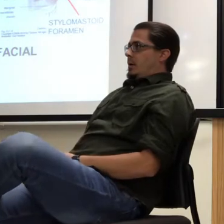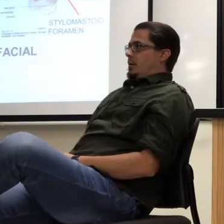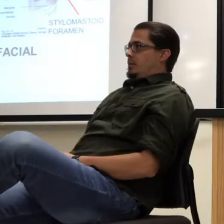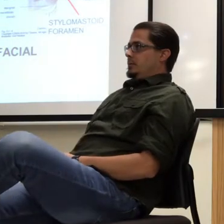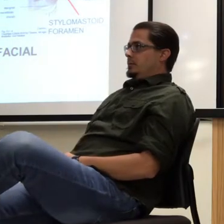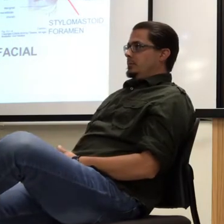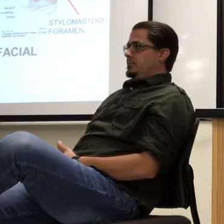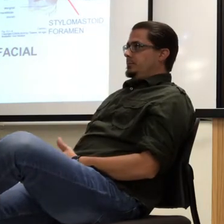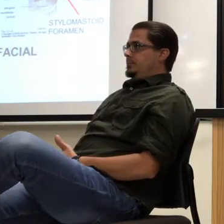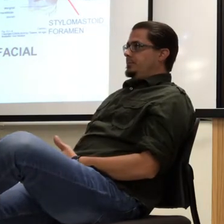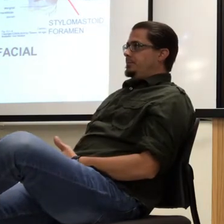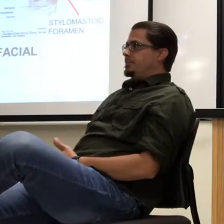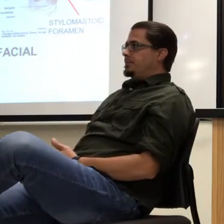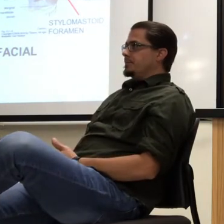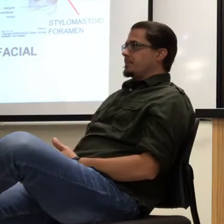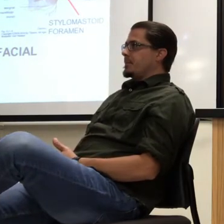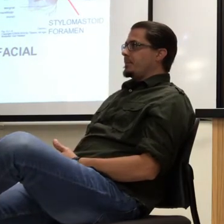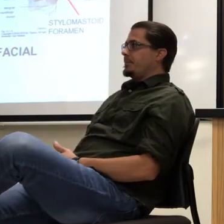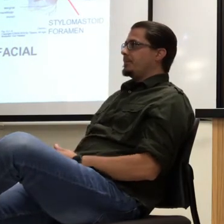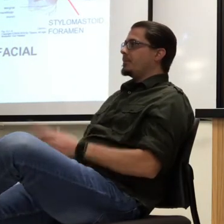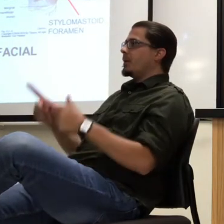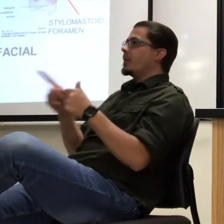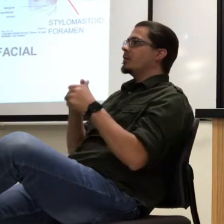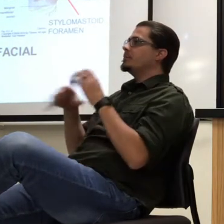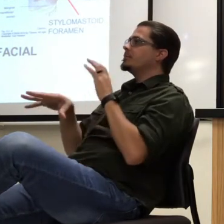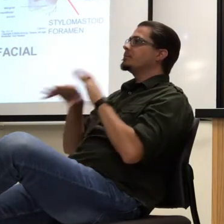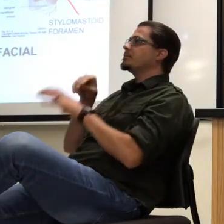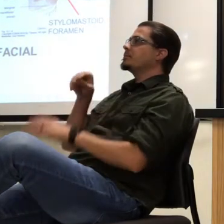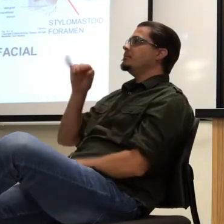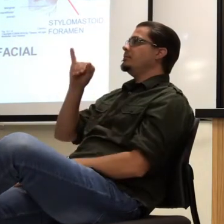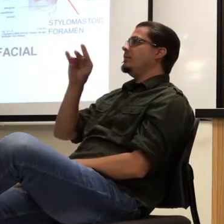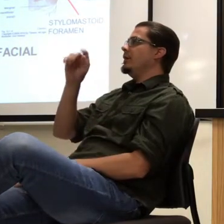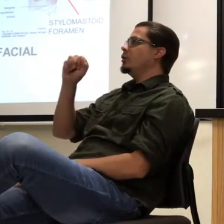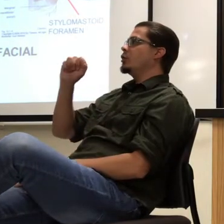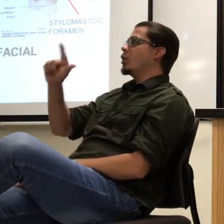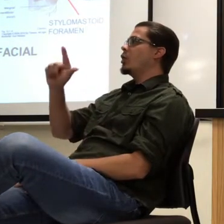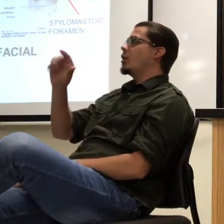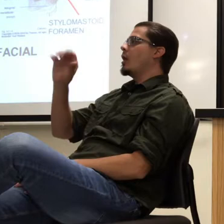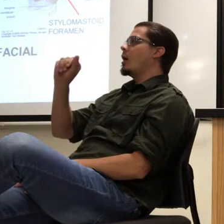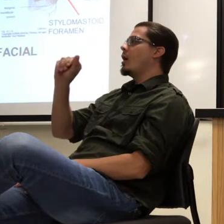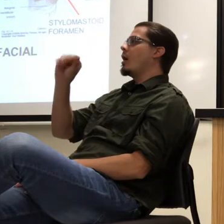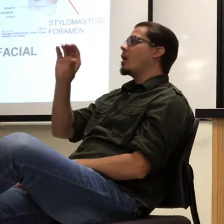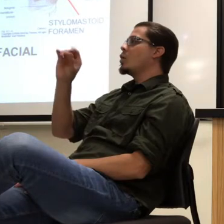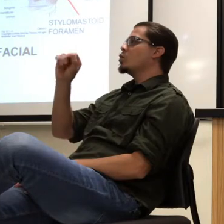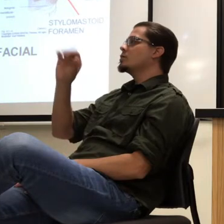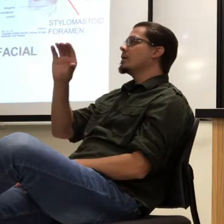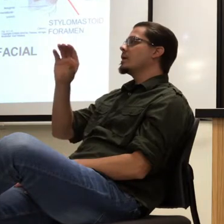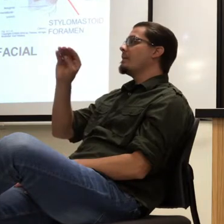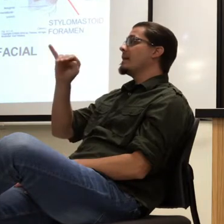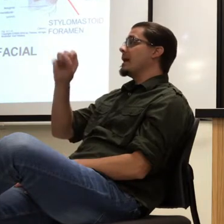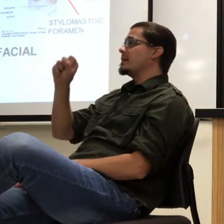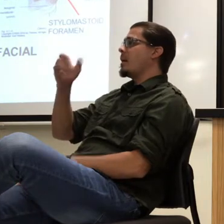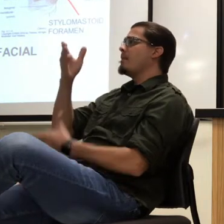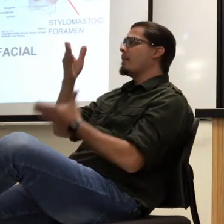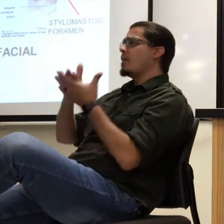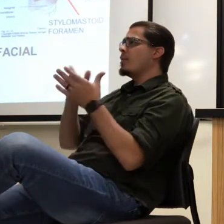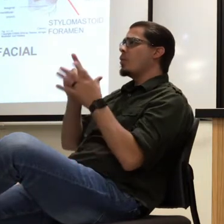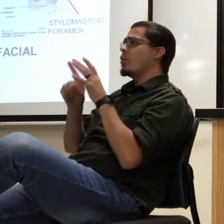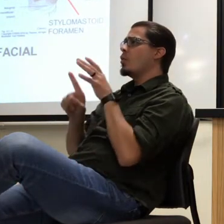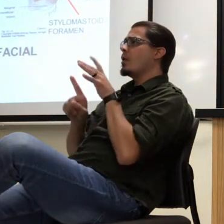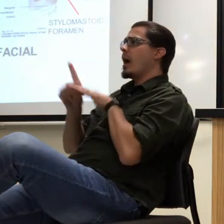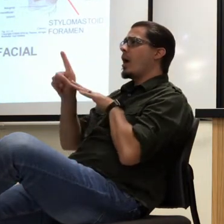All right, so what you gotta know, it first exits the internal acoustic meatus. A branch of it will emerge